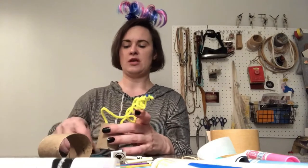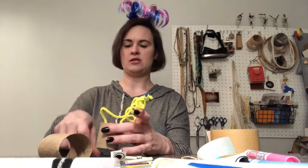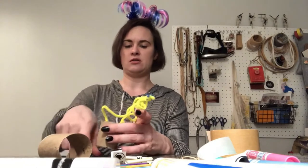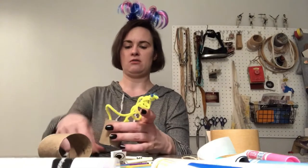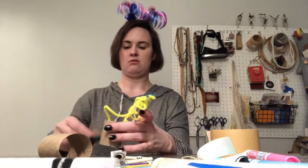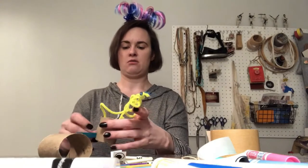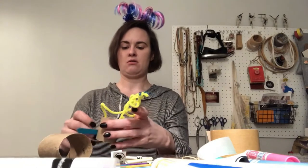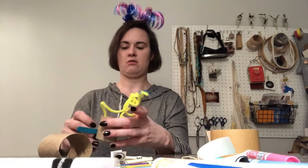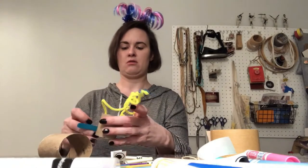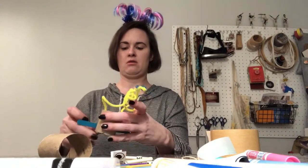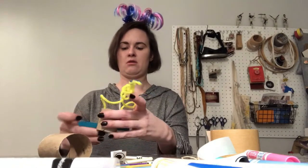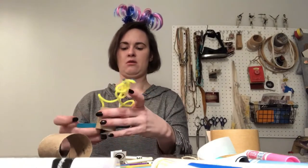straight.